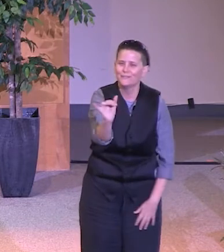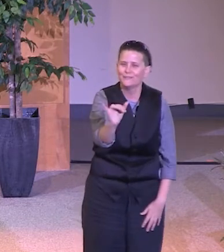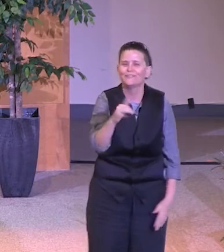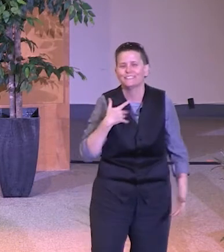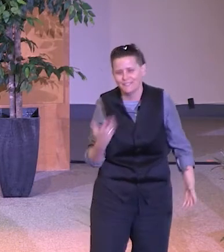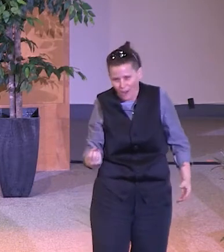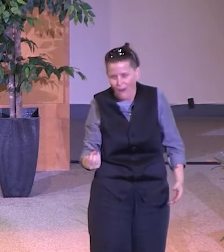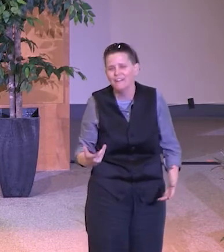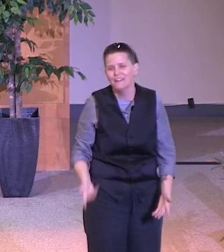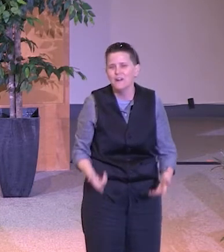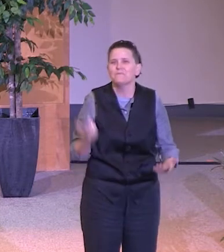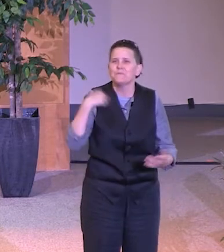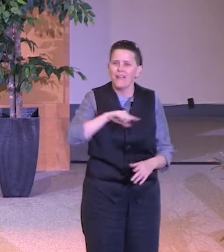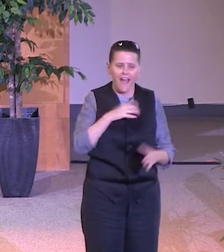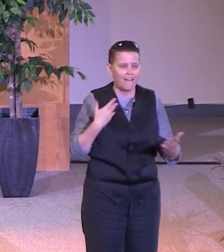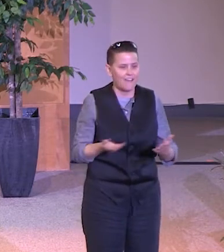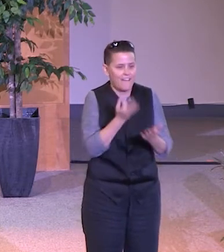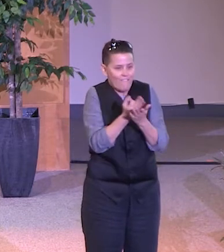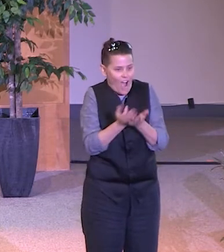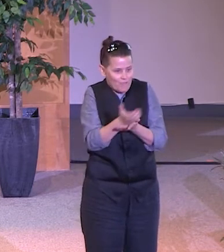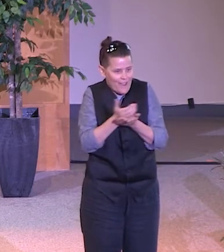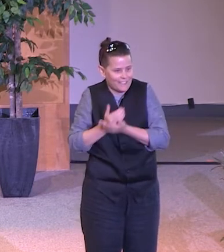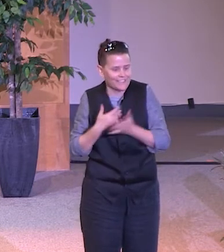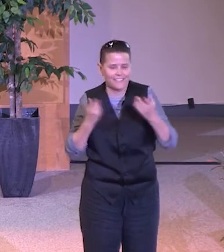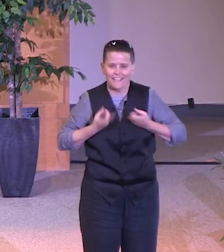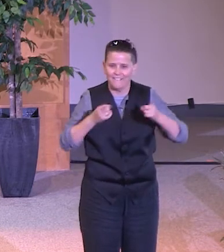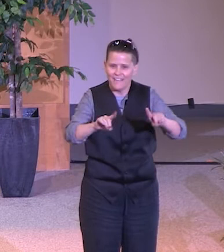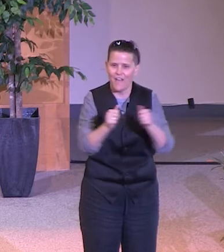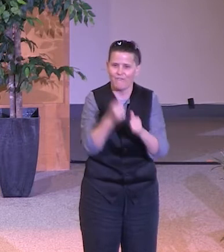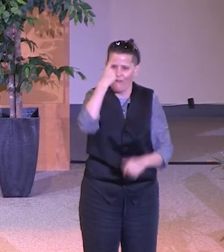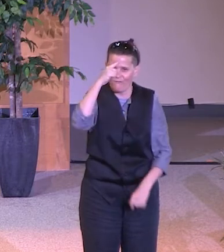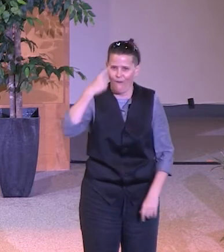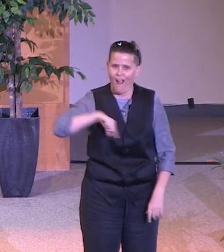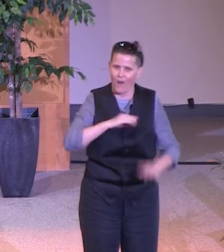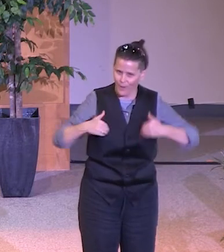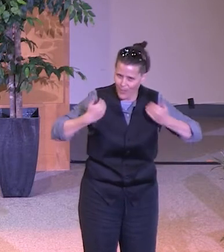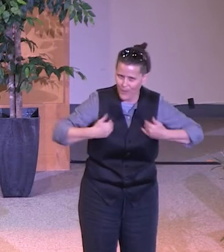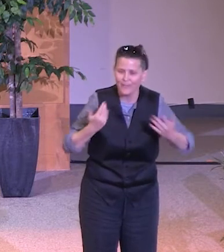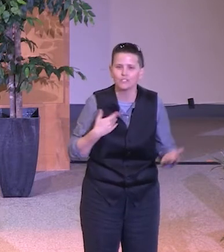you. Just remember to remove the paper clips or bindings of any kind.